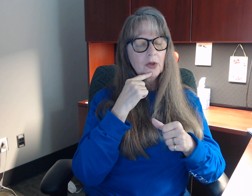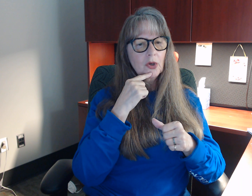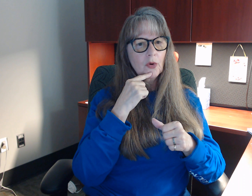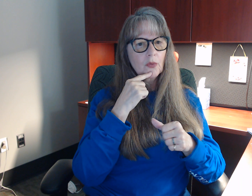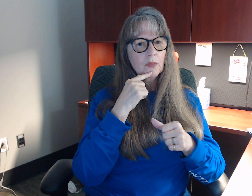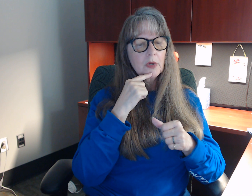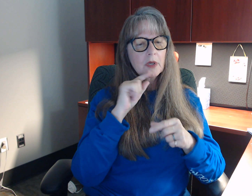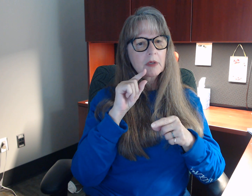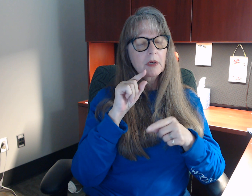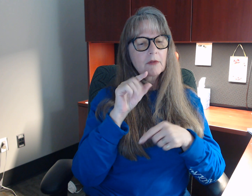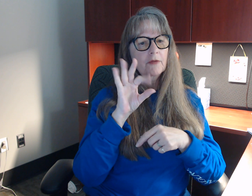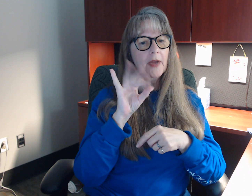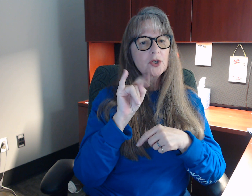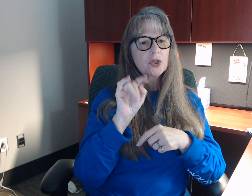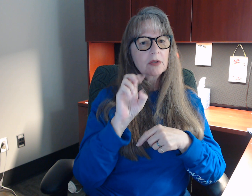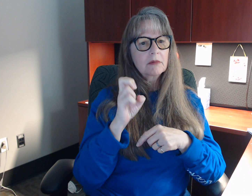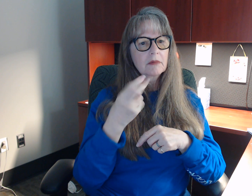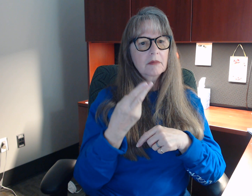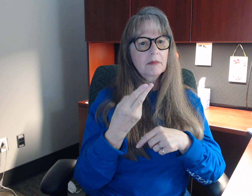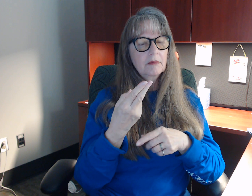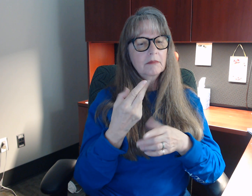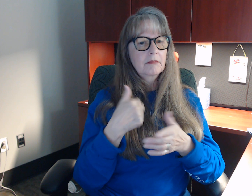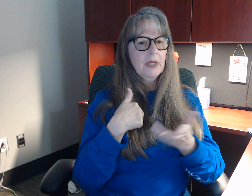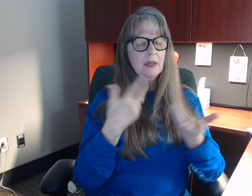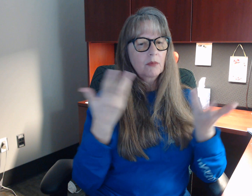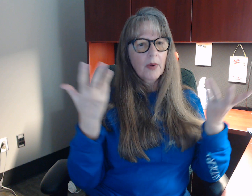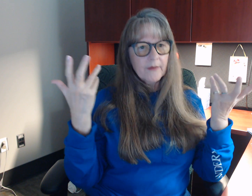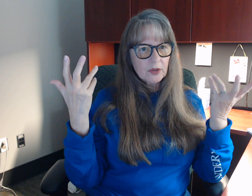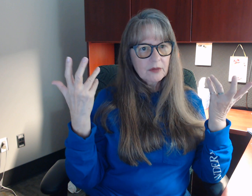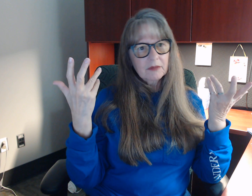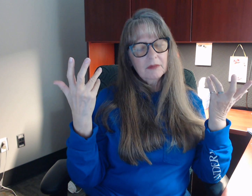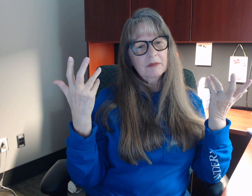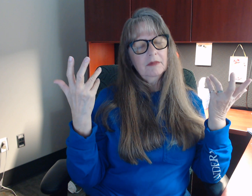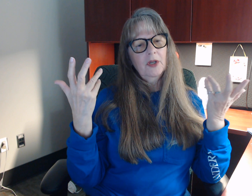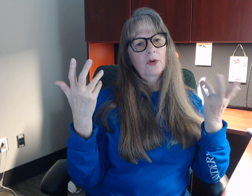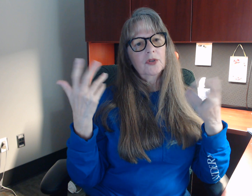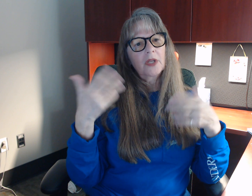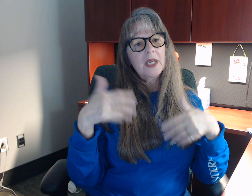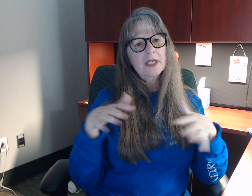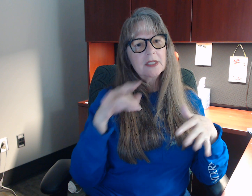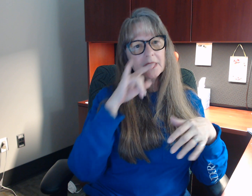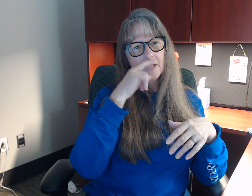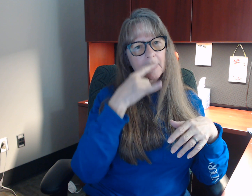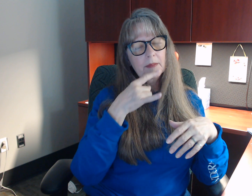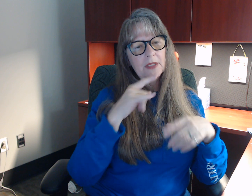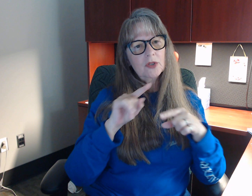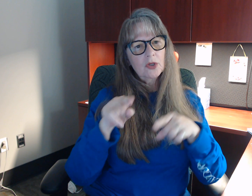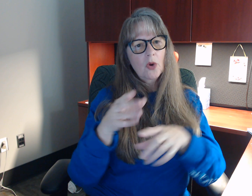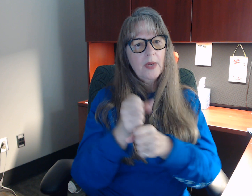know, fetch me, whatever, you know, to the kids, and it means go and get.